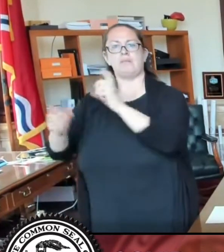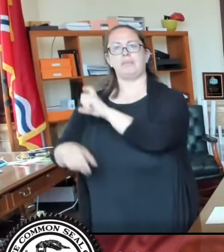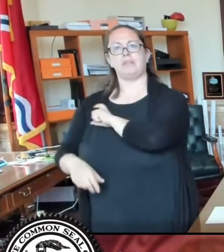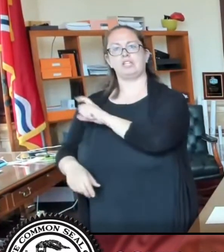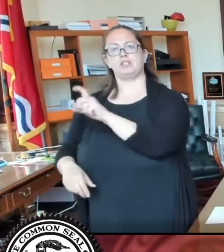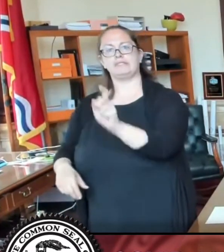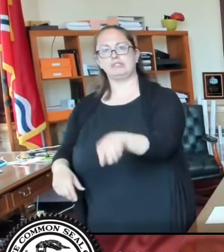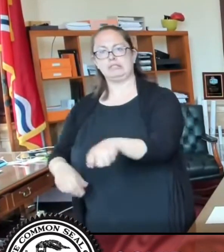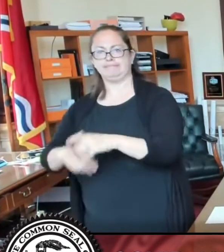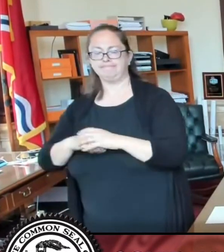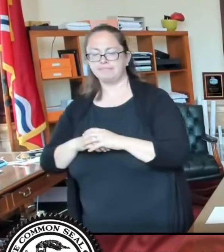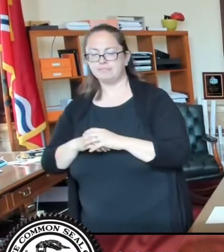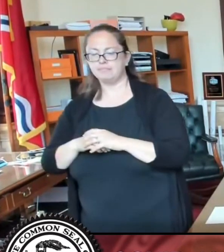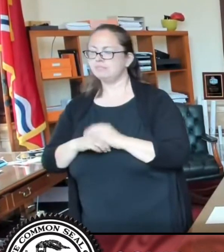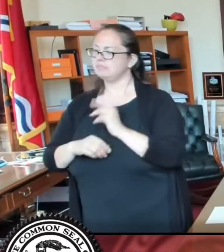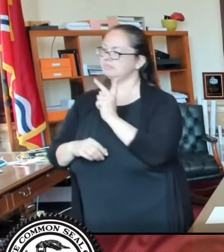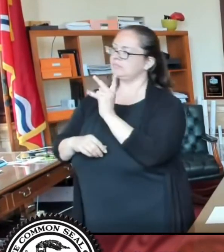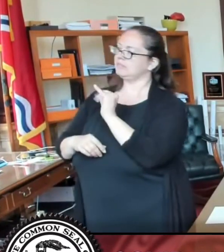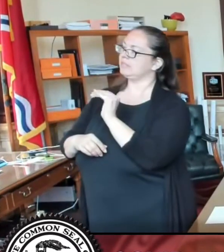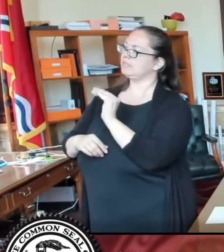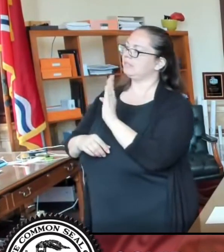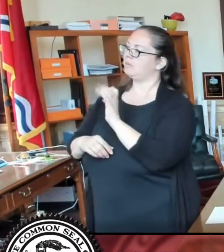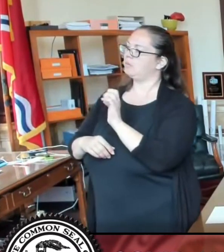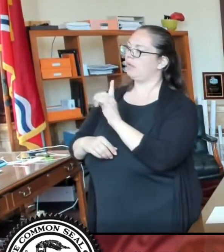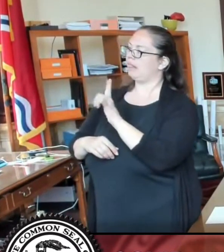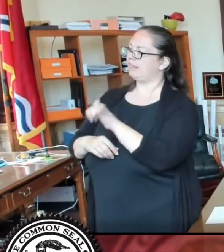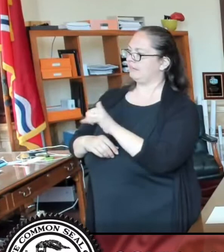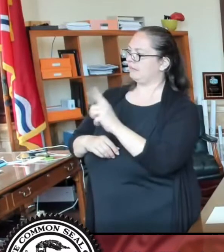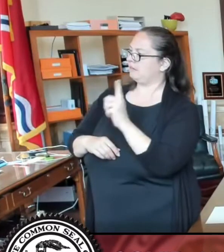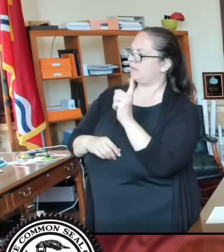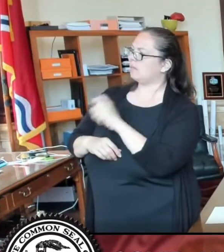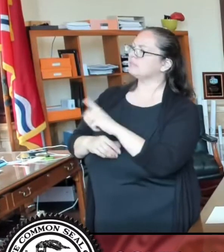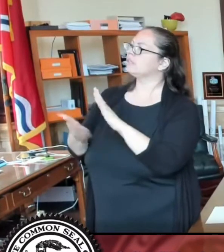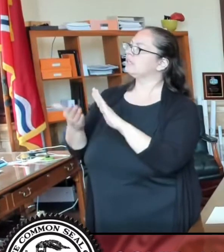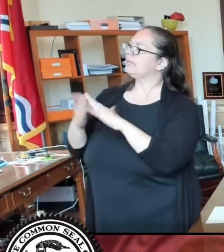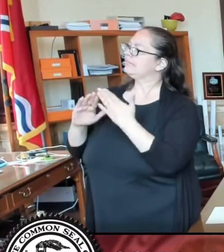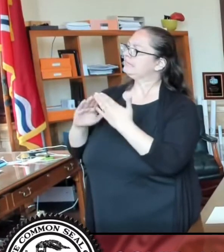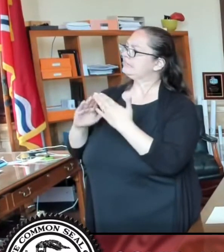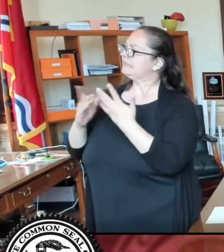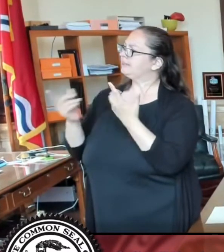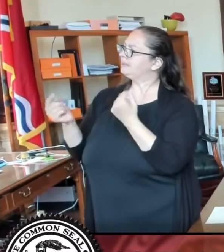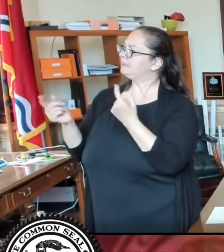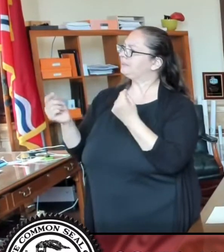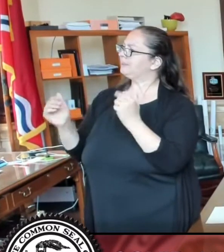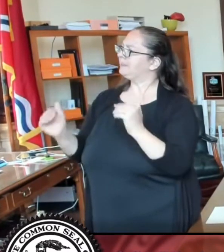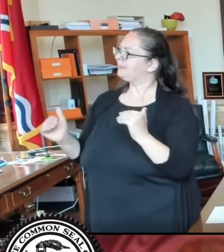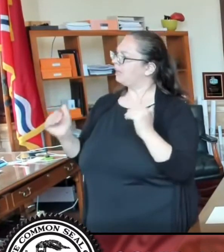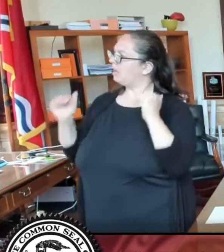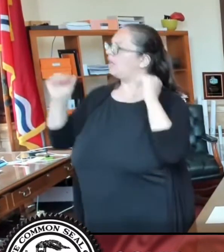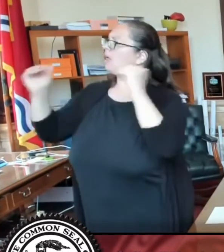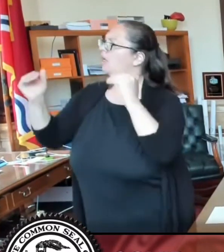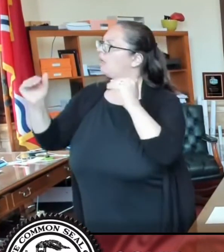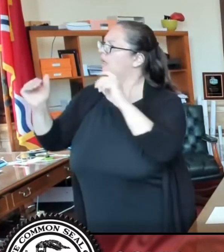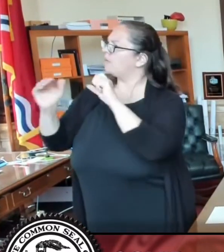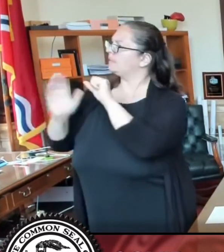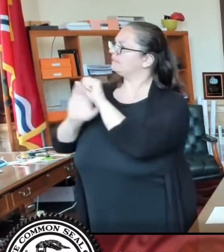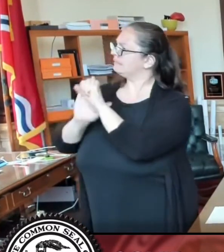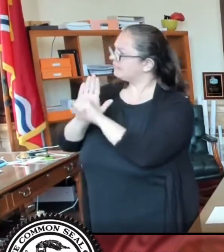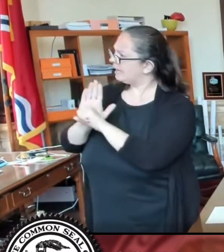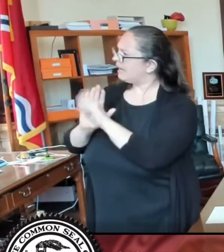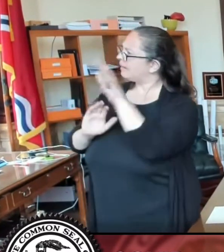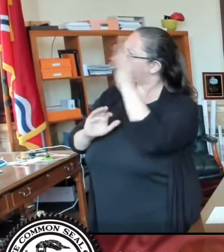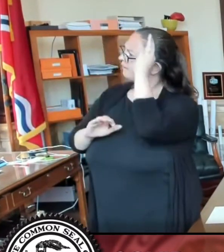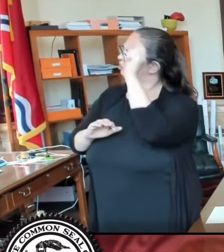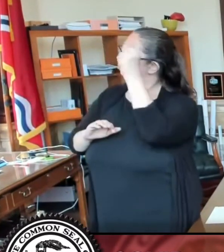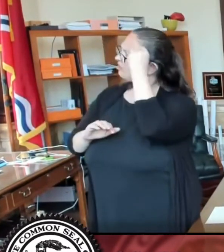Kim's question is, or Kimberly, I should say, how is the city stepping up when she says state and federal officials sometimes